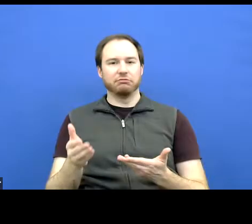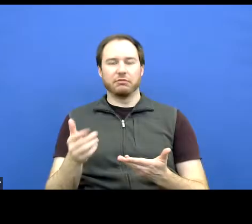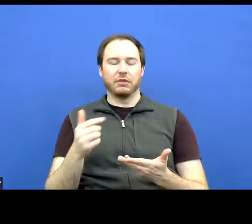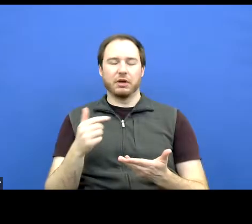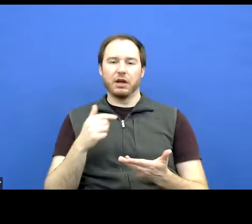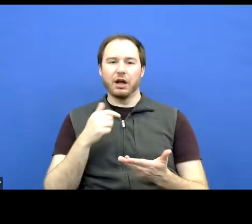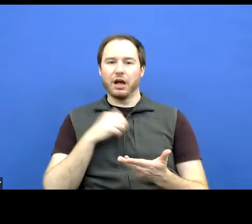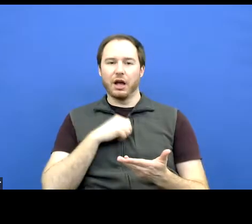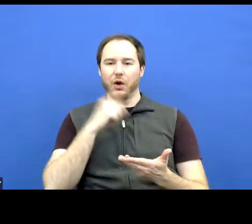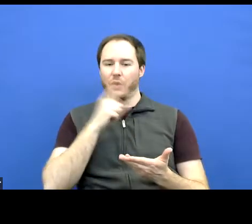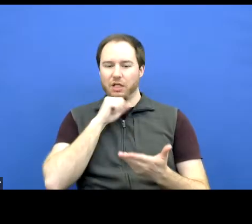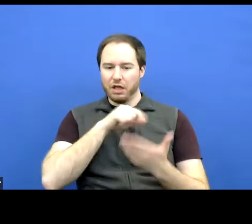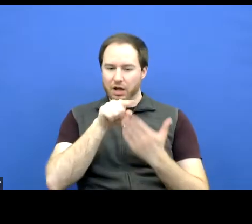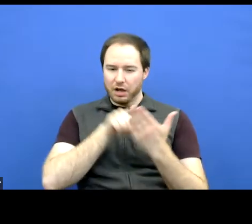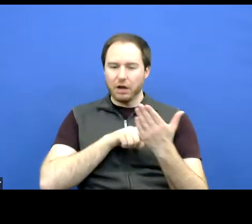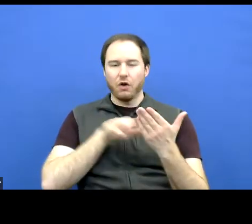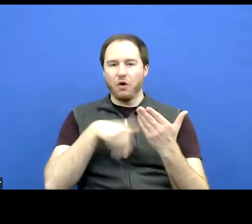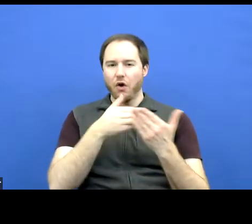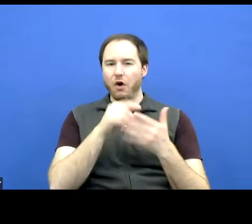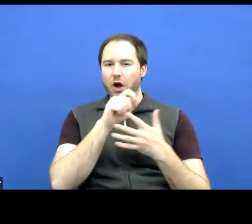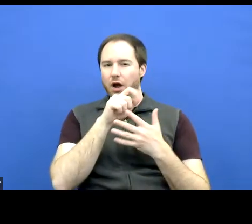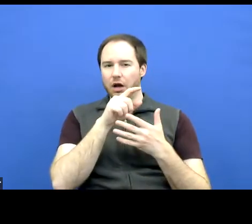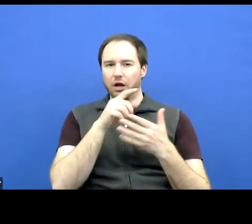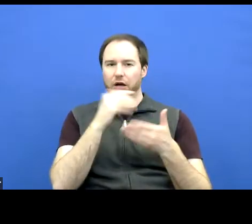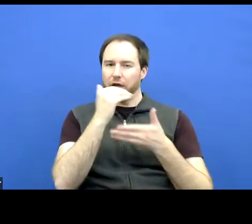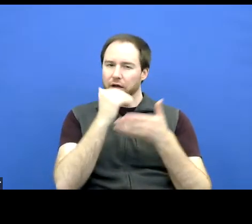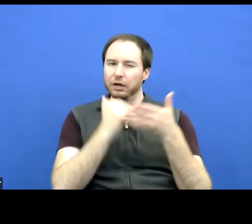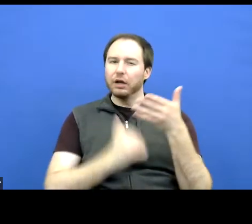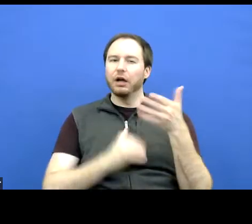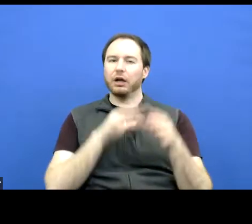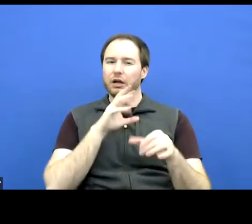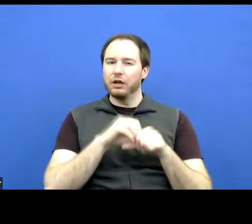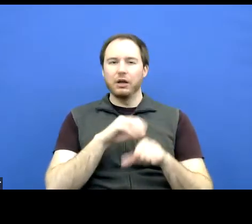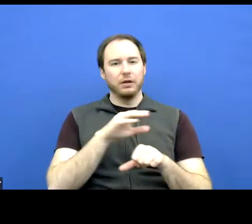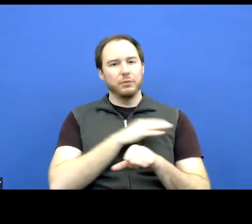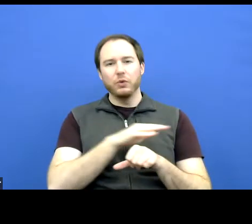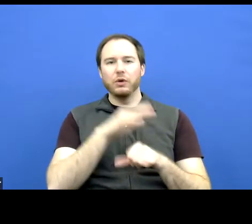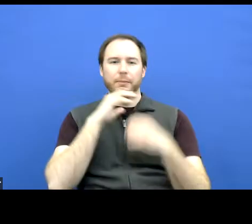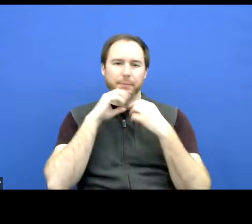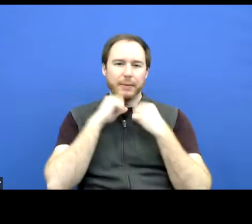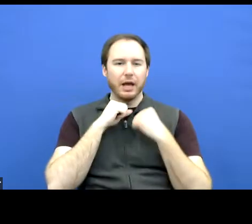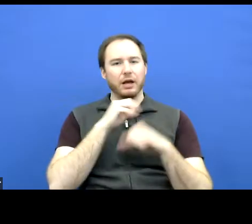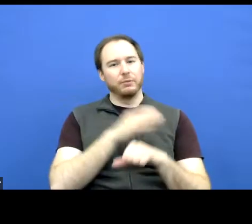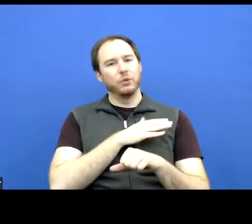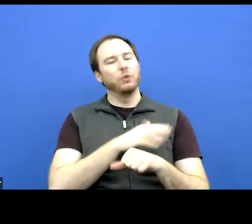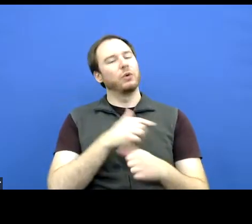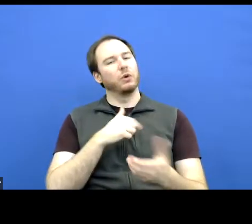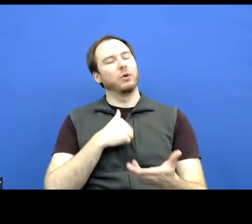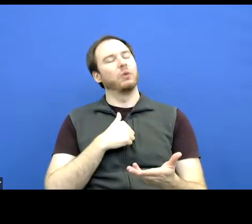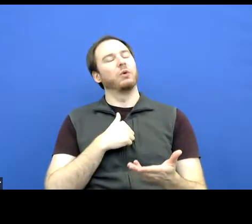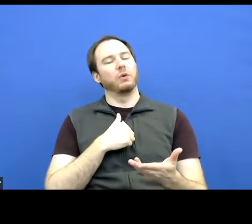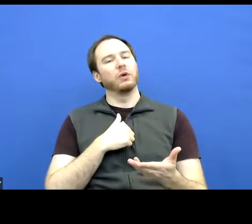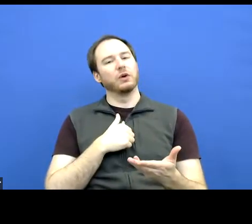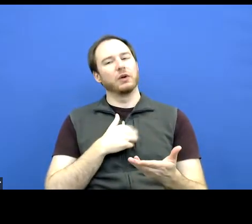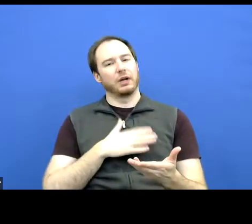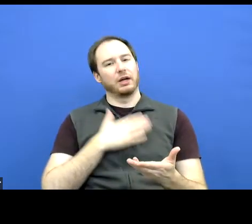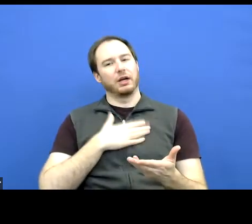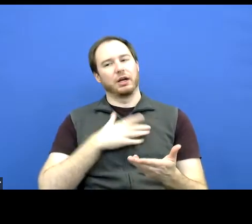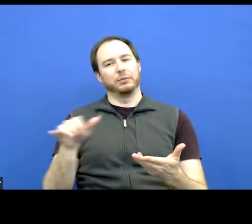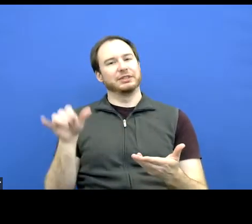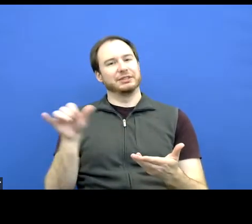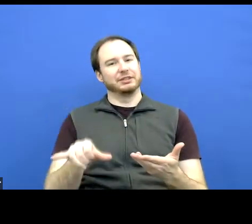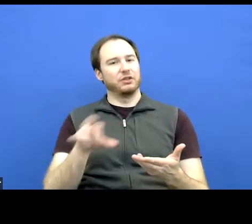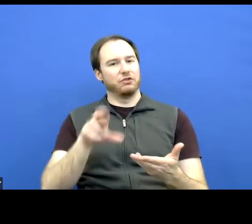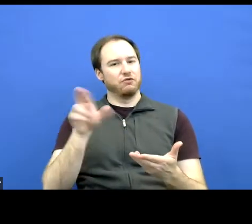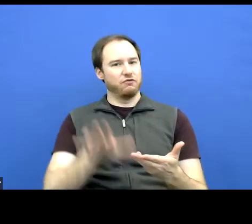love reading about all of his accomplishments with music and interest in music. And I'm glad that he's staying in the